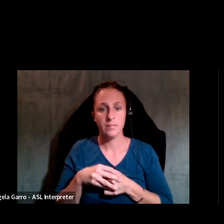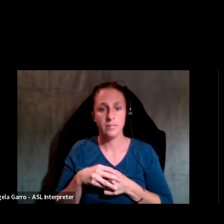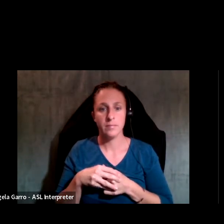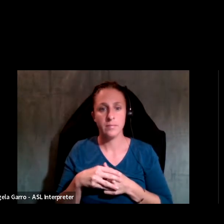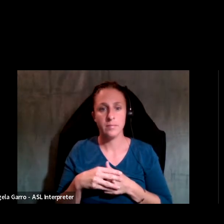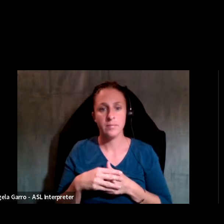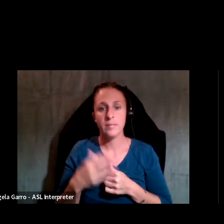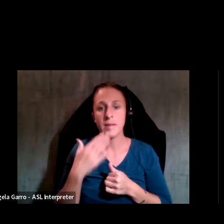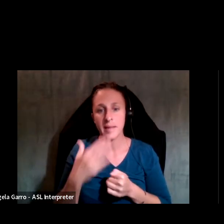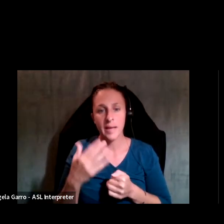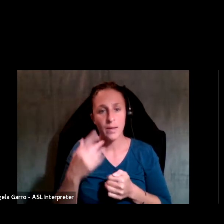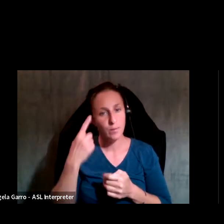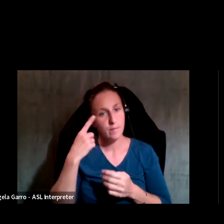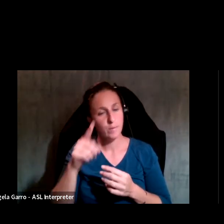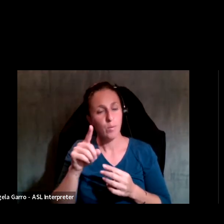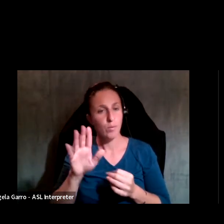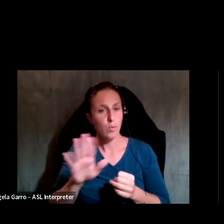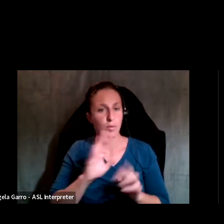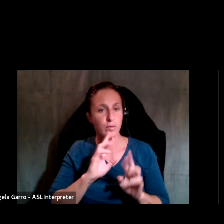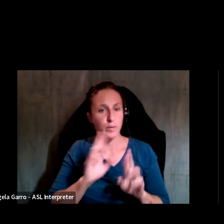Brian, for your report. Thank you.